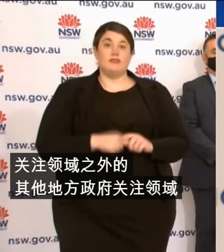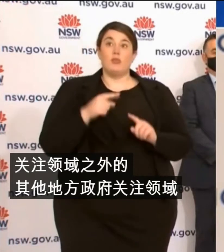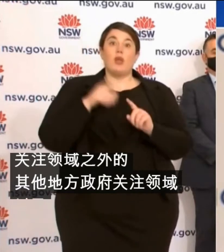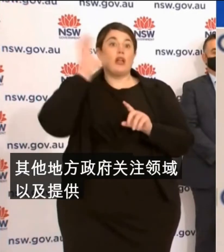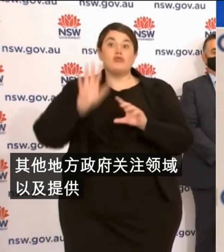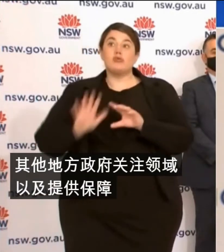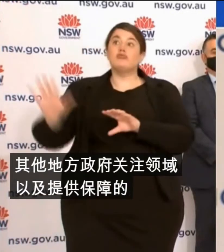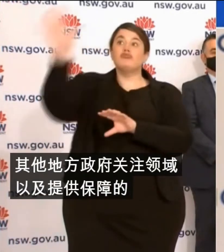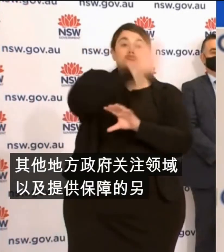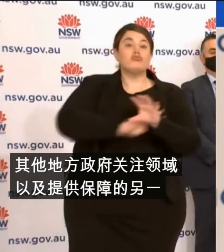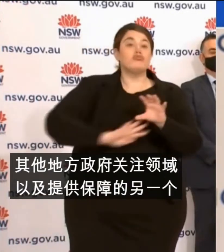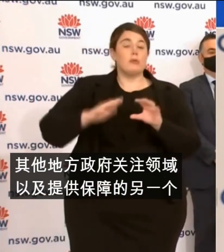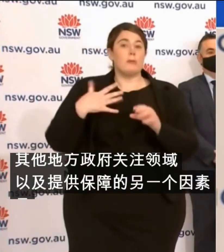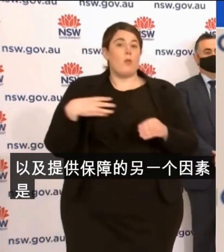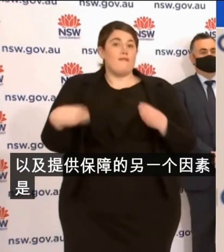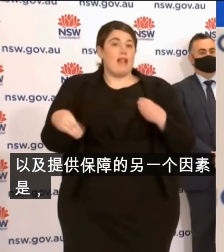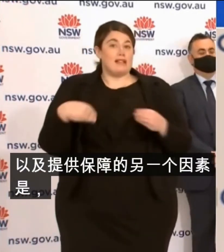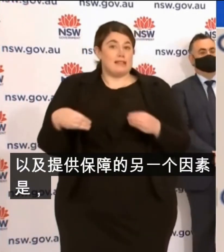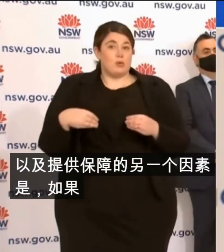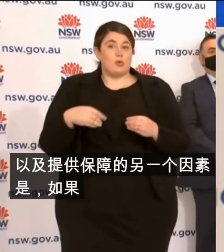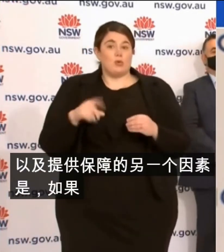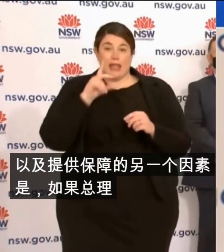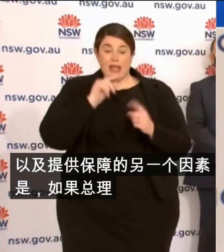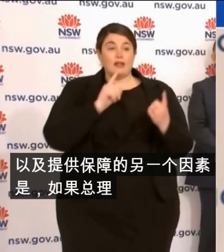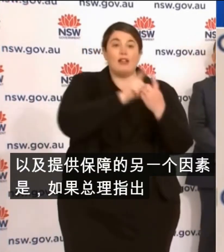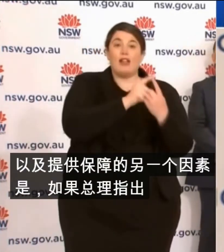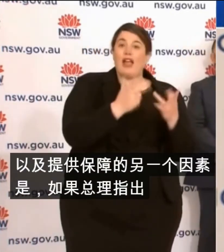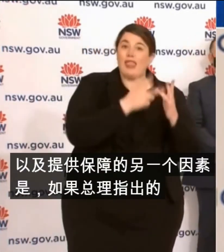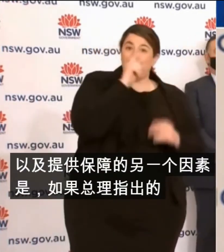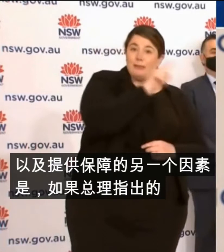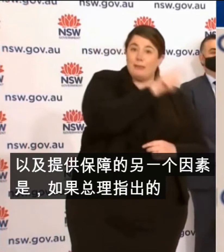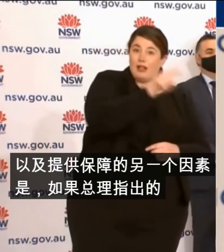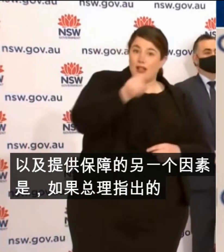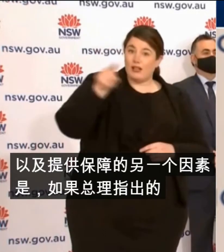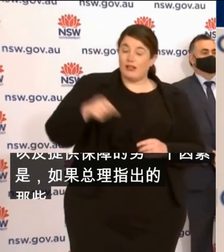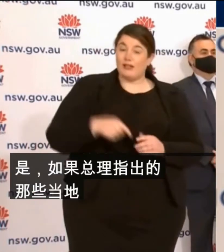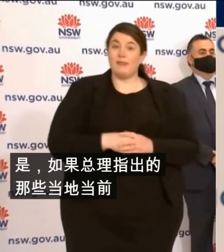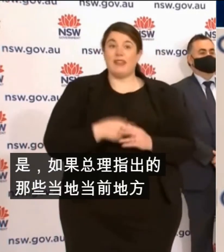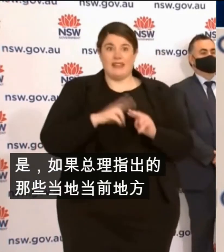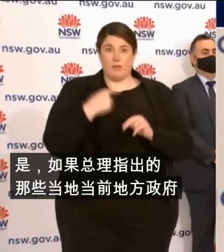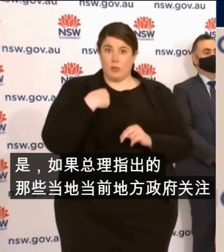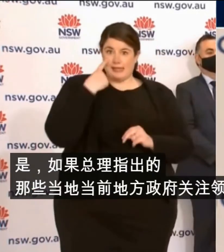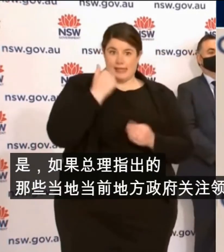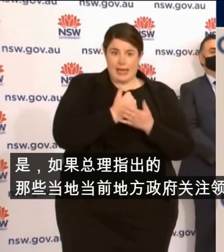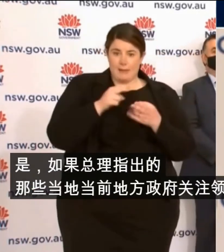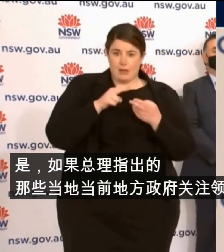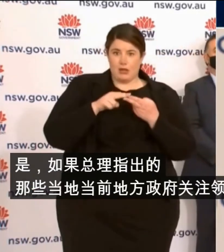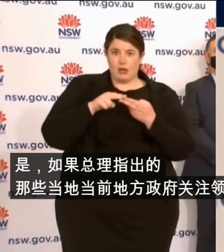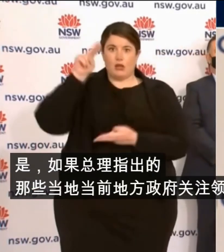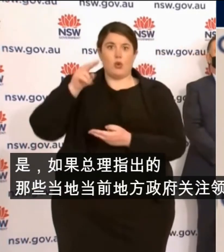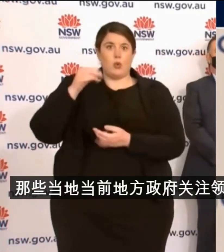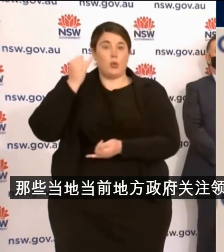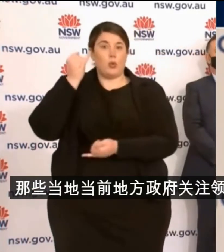concern. And the other factor that gives a safeguard is that if there is an uptick in cases outside